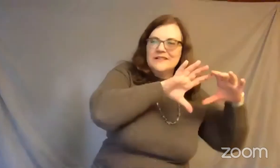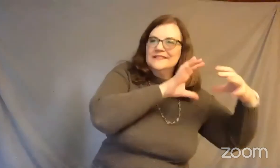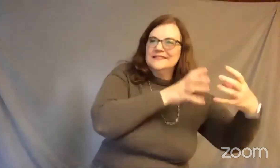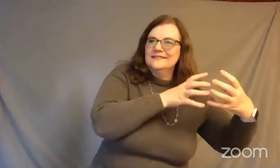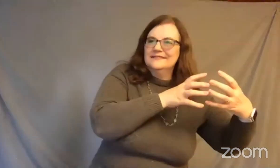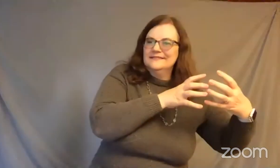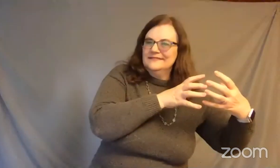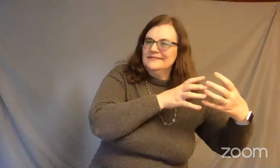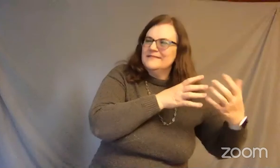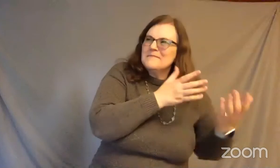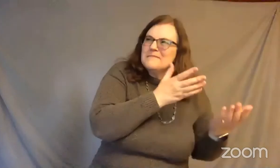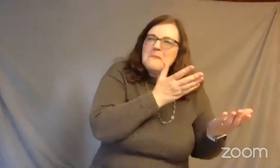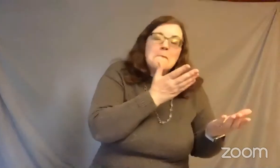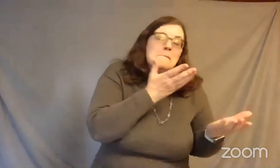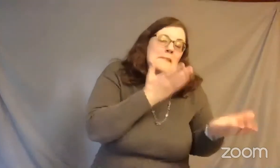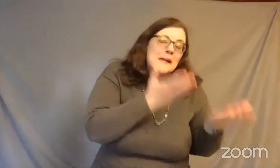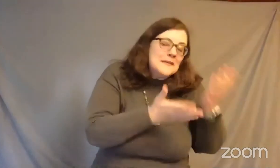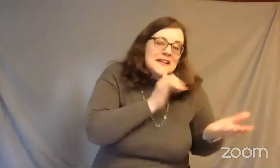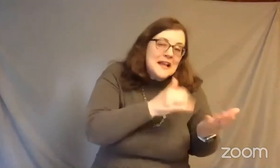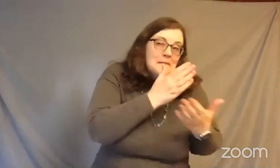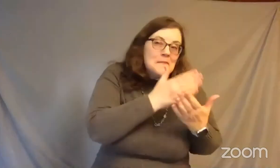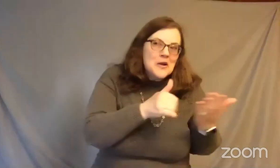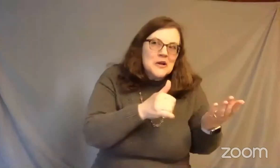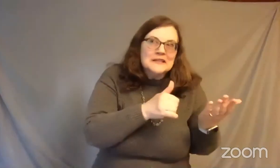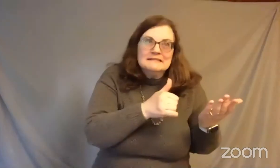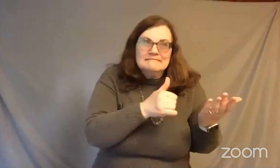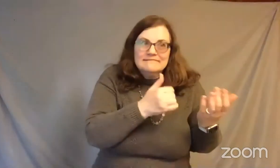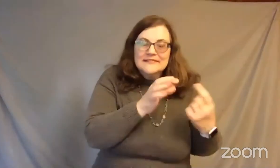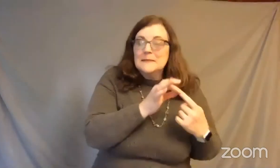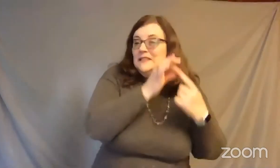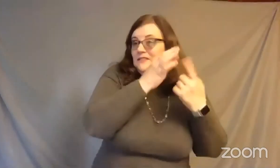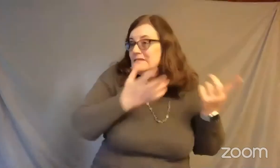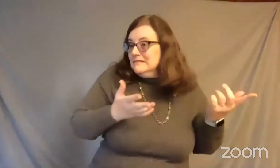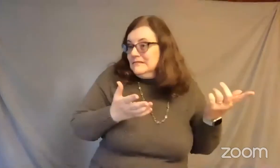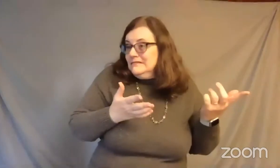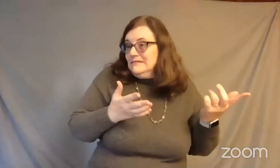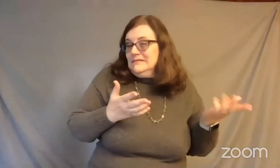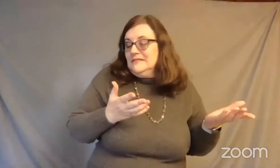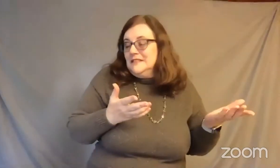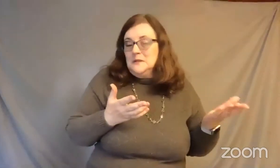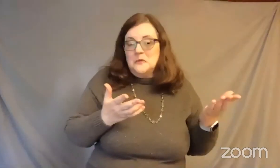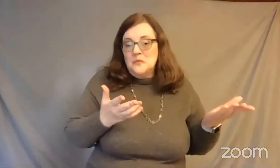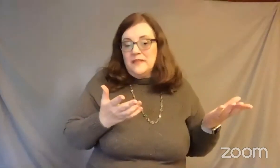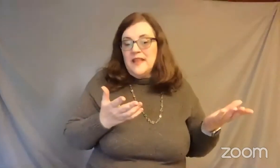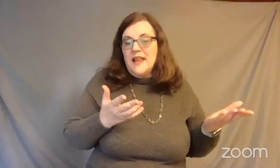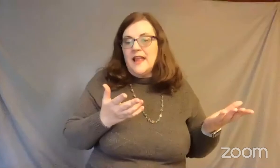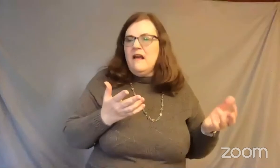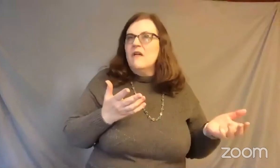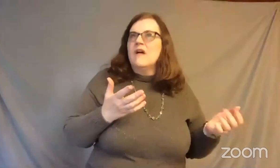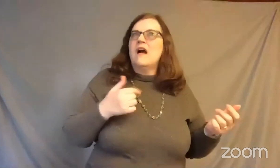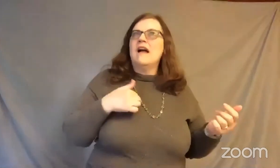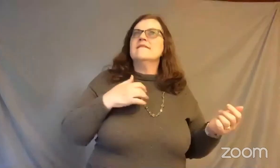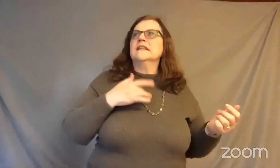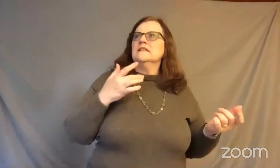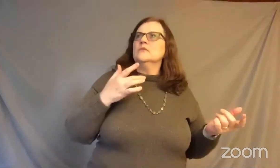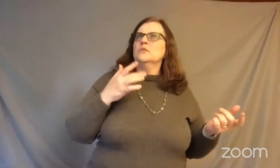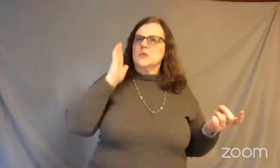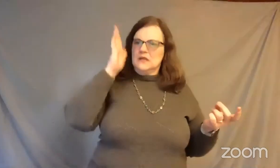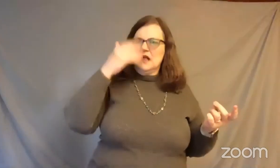UG talks about how there are commonalities, but sign languages do have their own unique aspects. There are some things that are